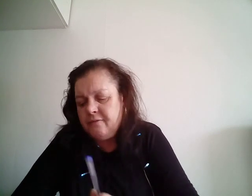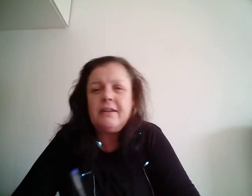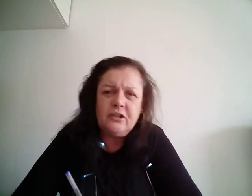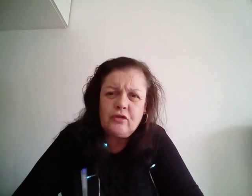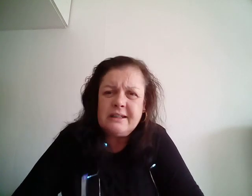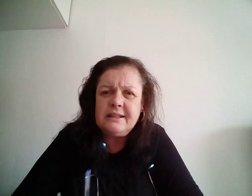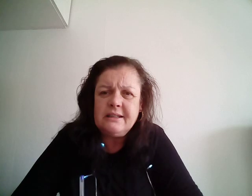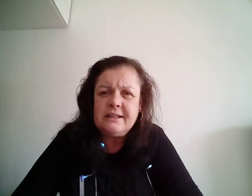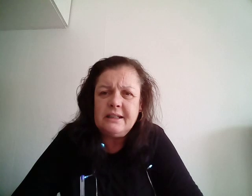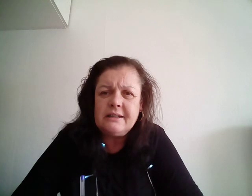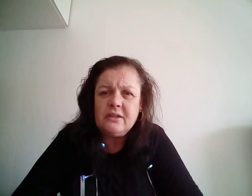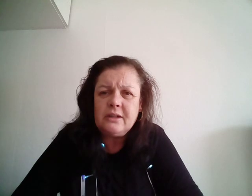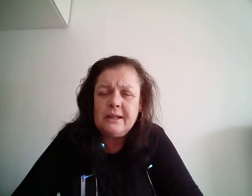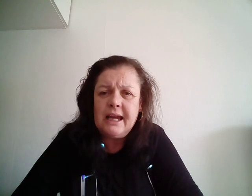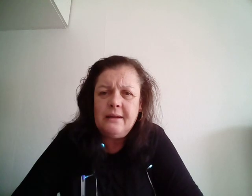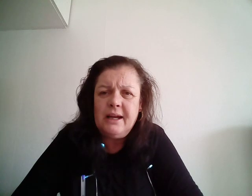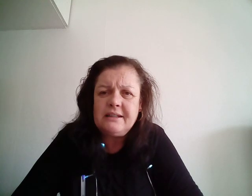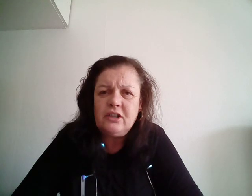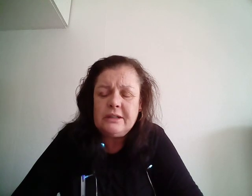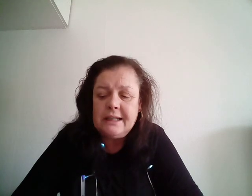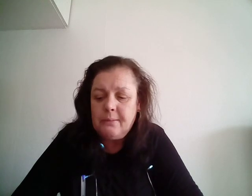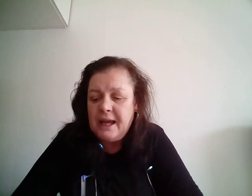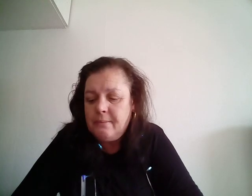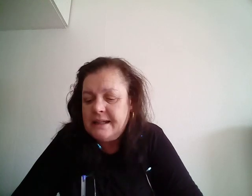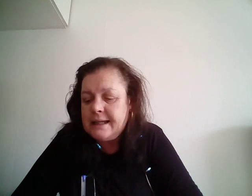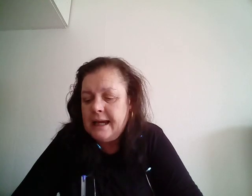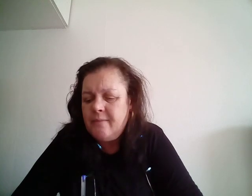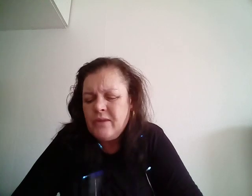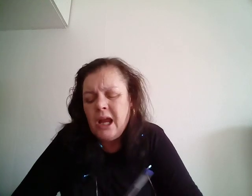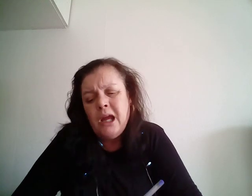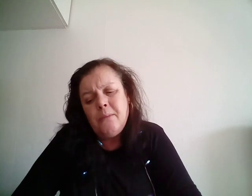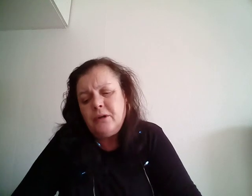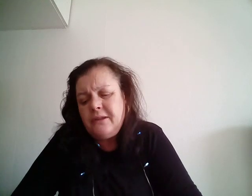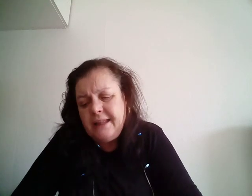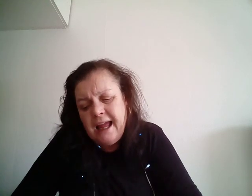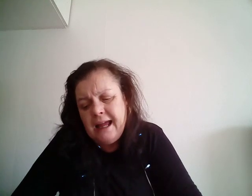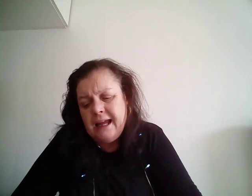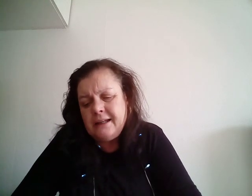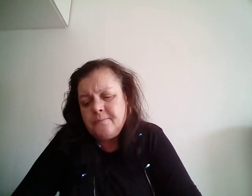very interesting to listen to, okay, my delicious little babies, okay. But then,